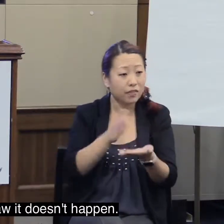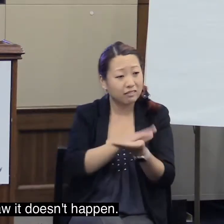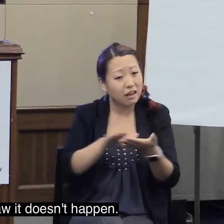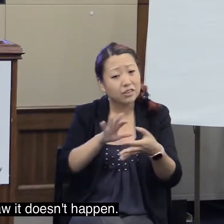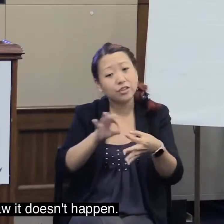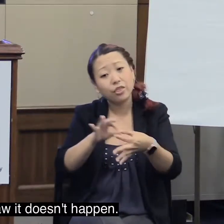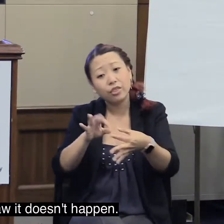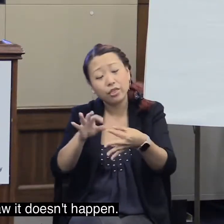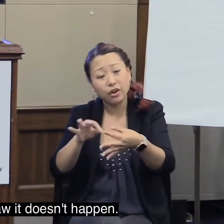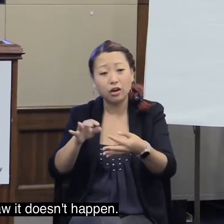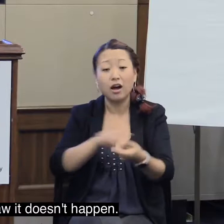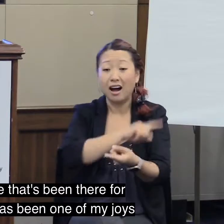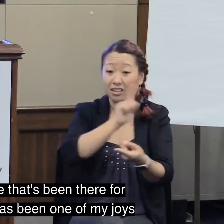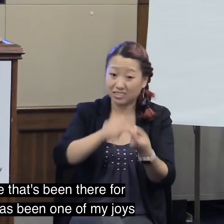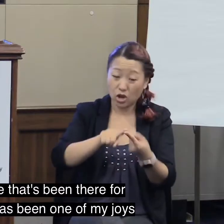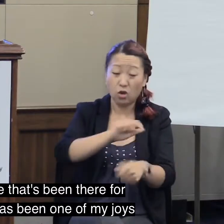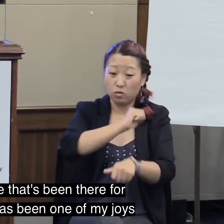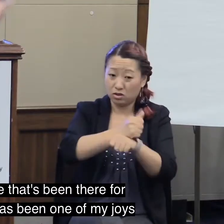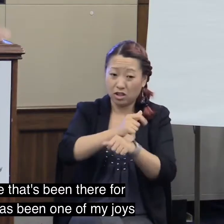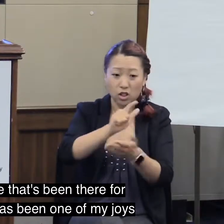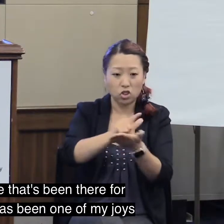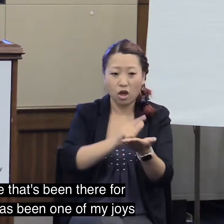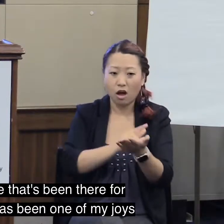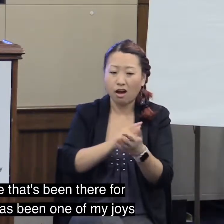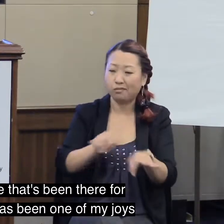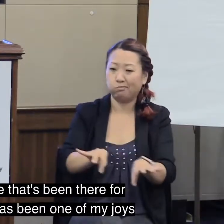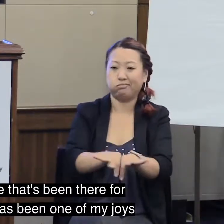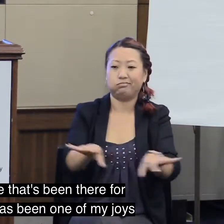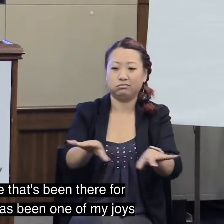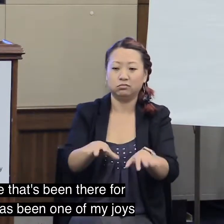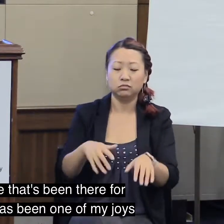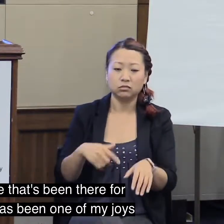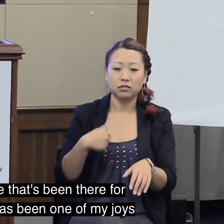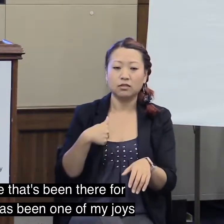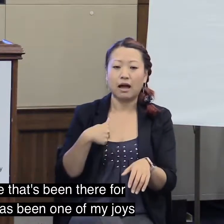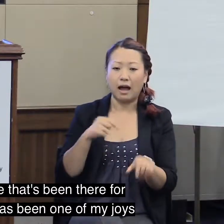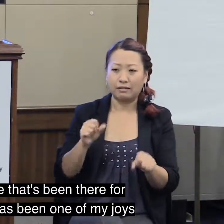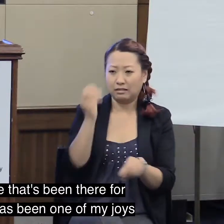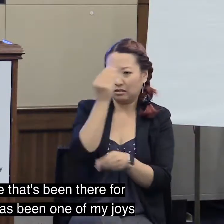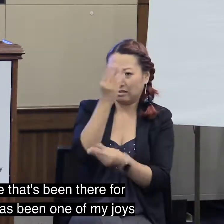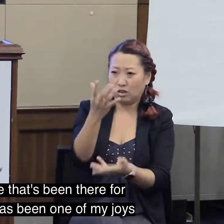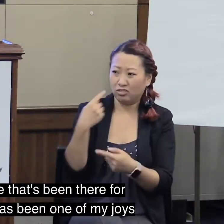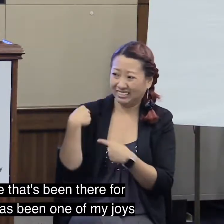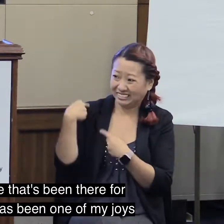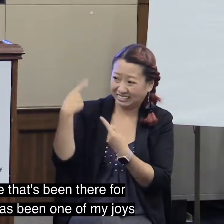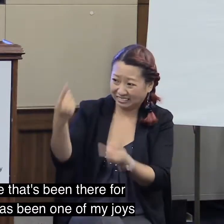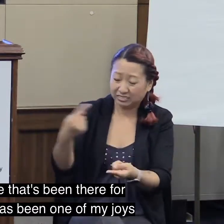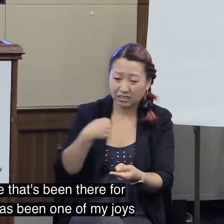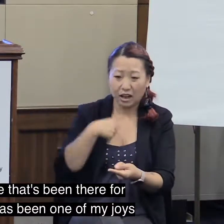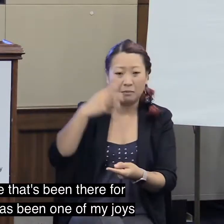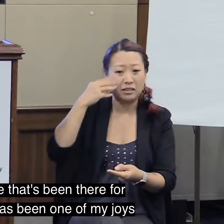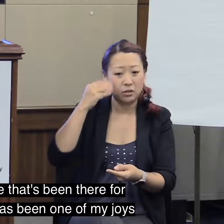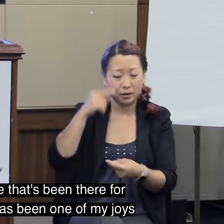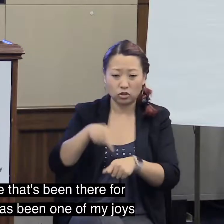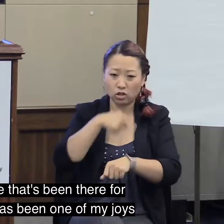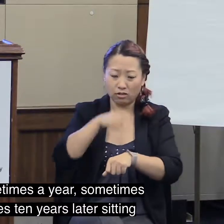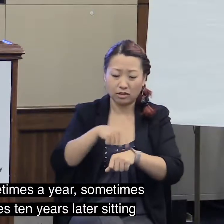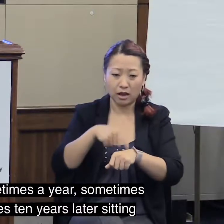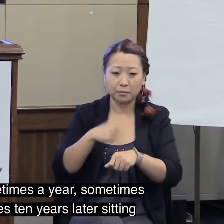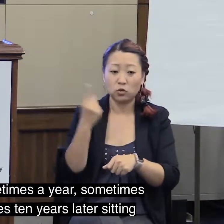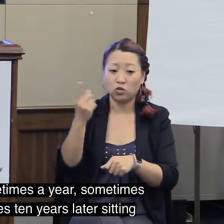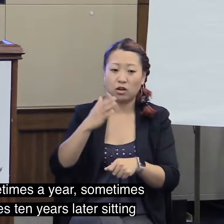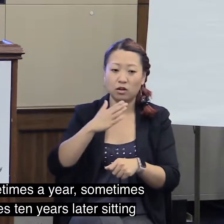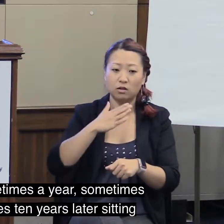law, it doesn't happen. And I can tell you as one who's been there for a long, long time, it has been one of my joys